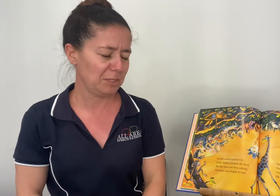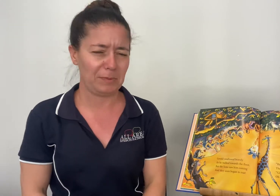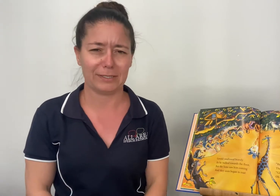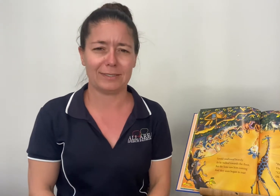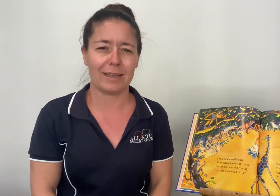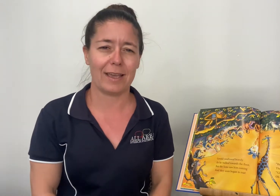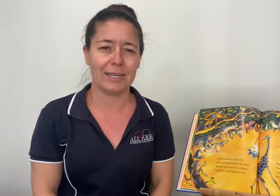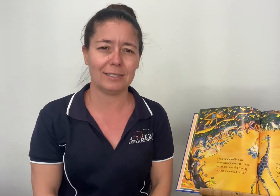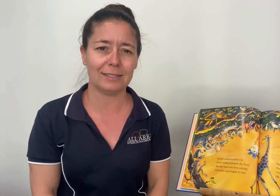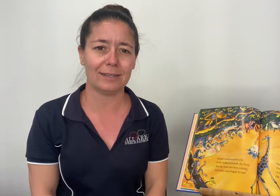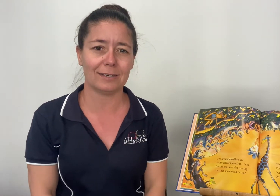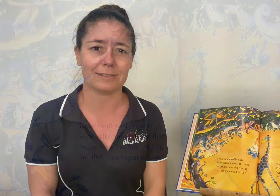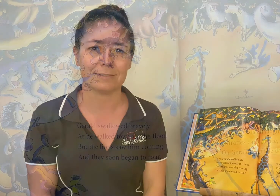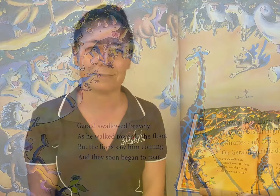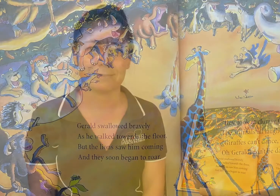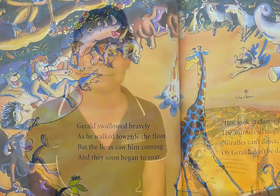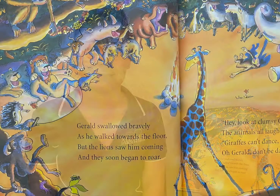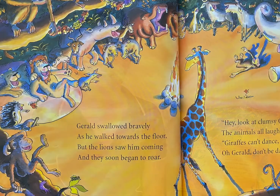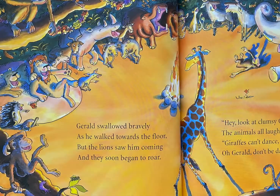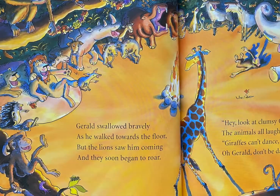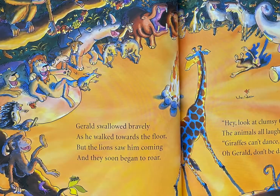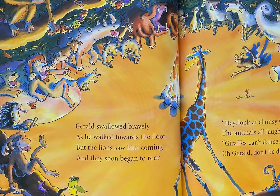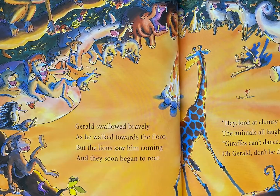bit sad, isn't it?